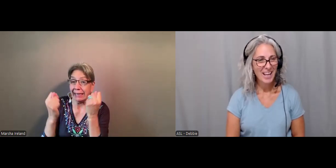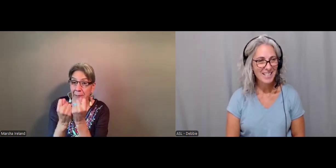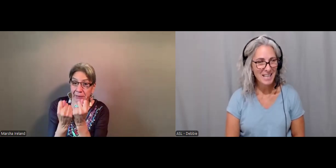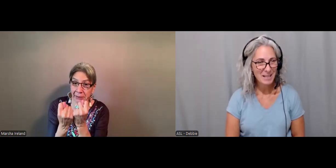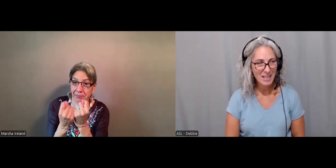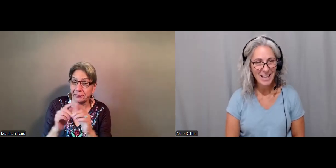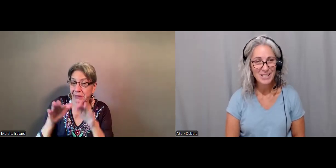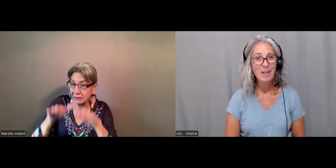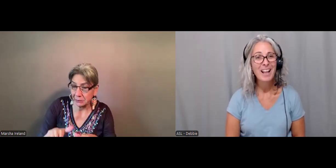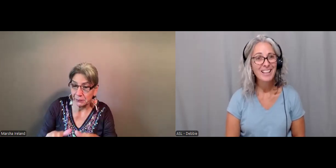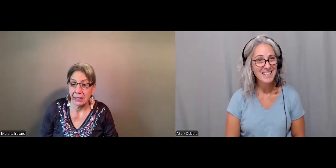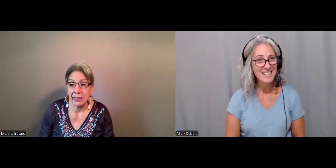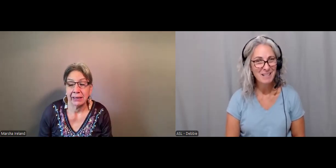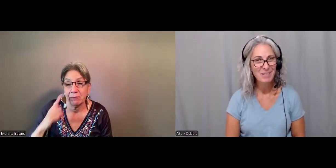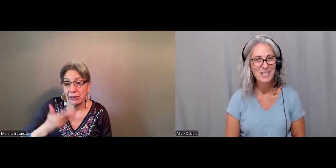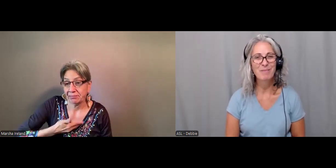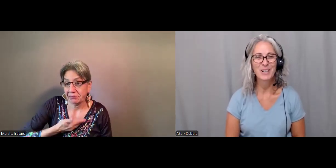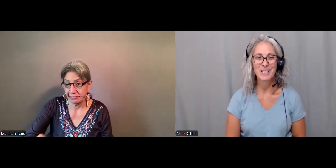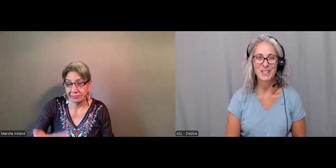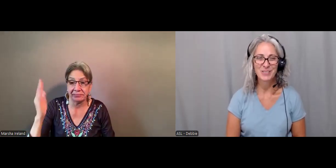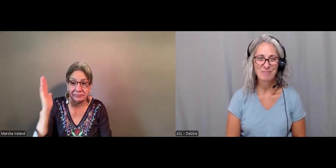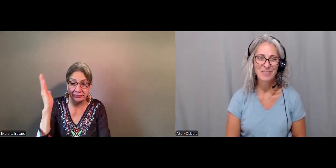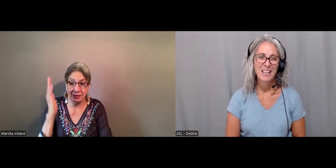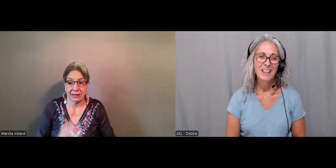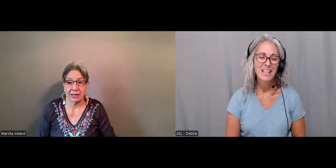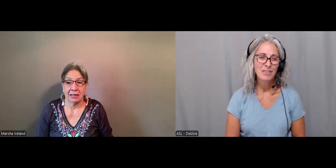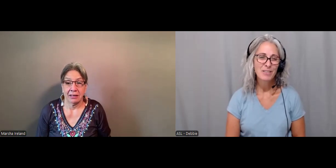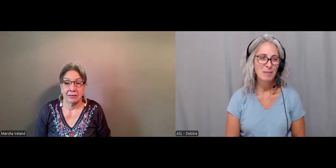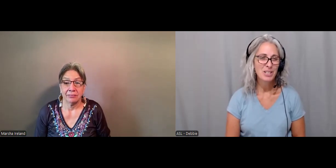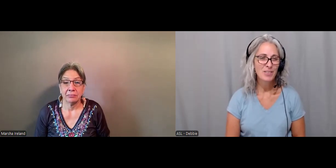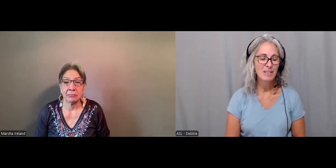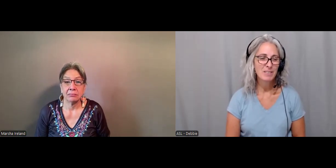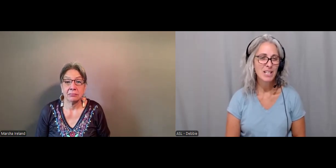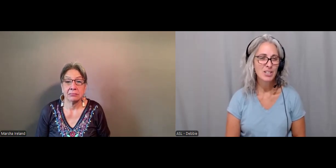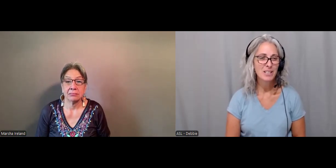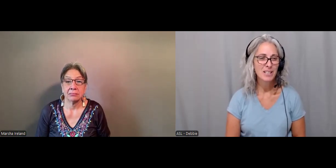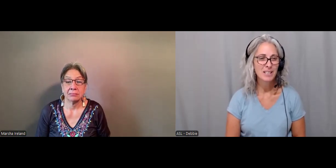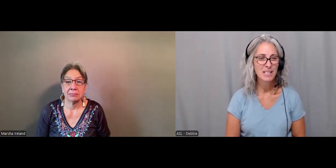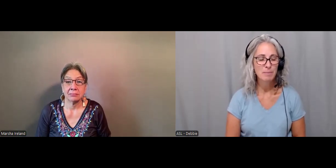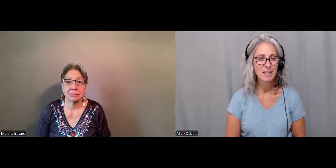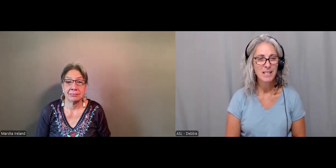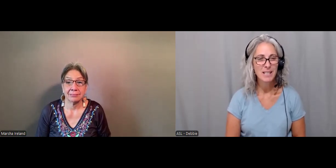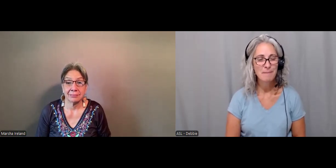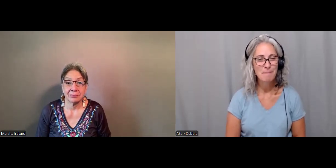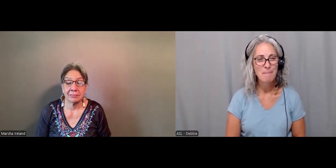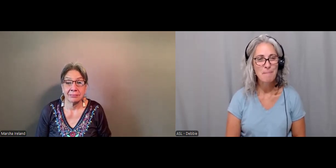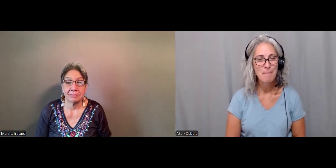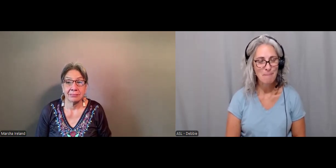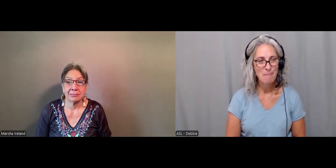Andrew and Amy, as well as the team that supports you. Thank you very much for the invitation to speak